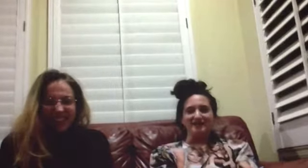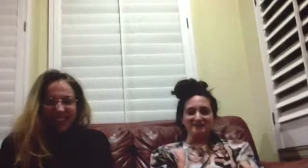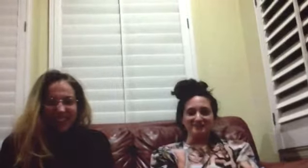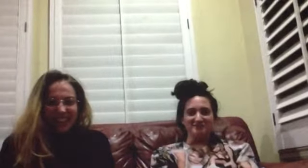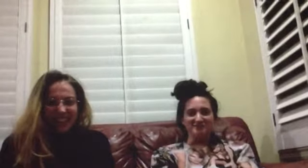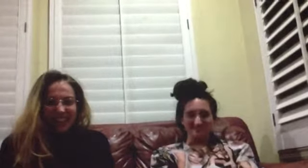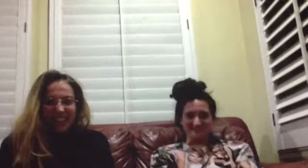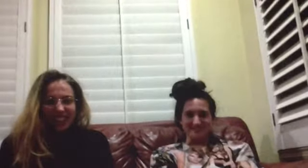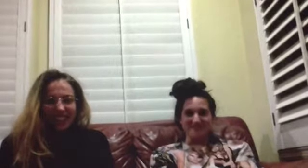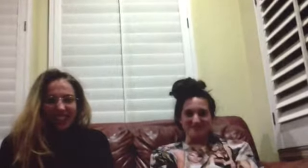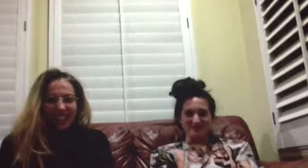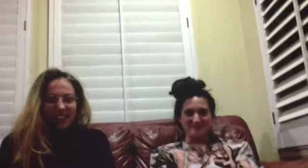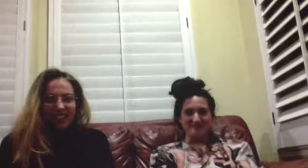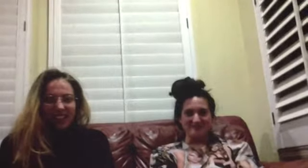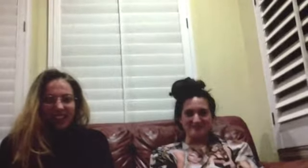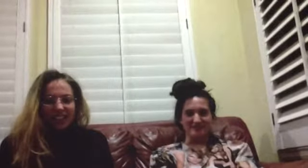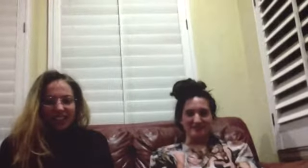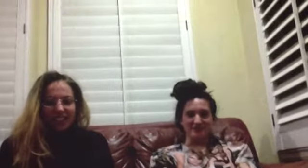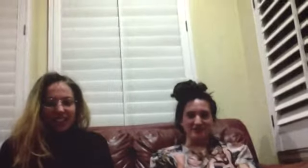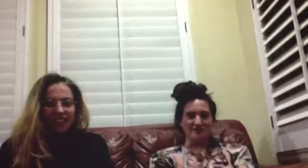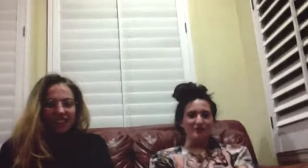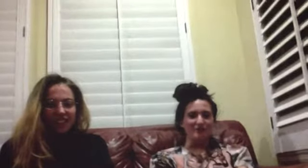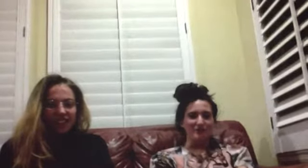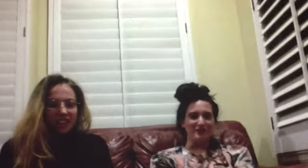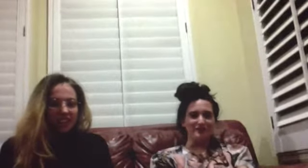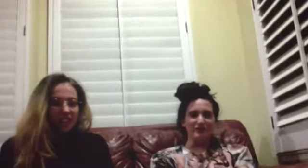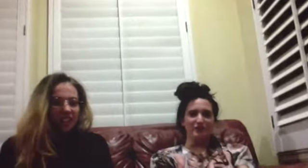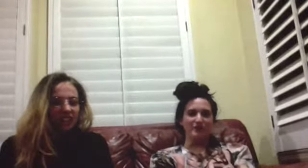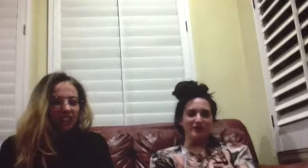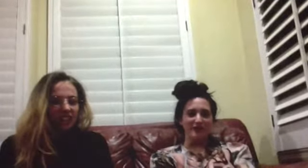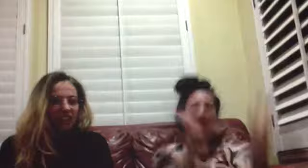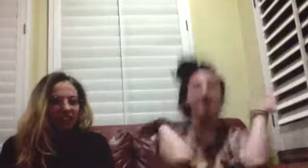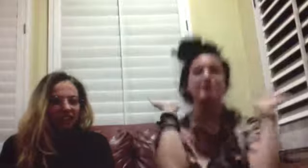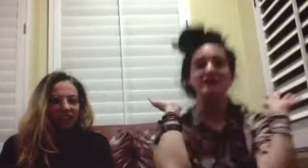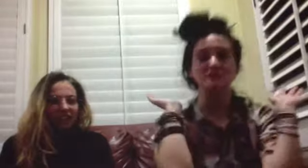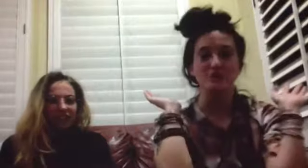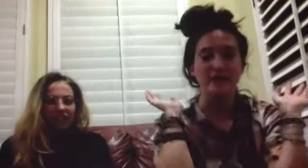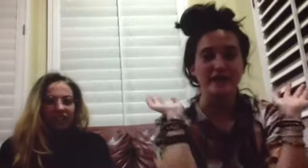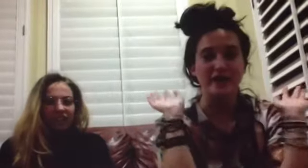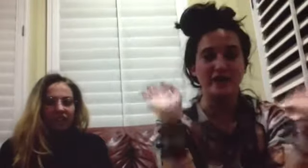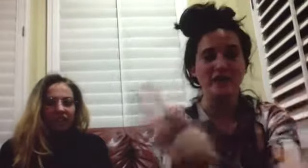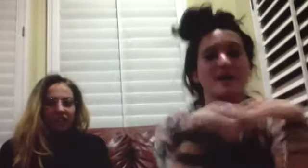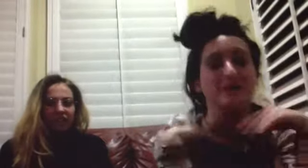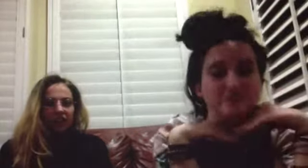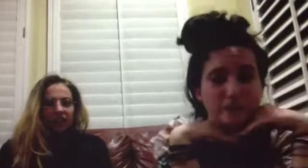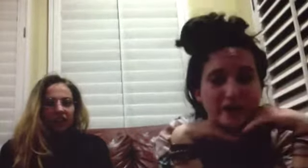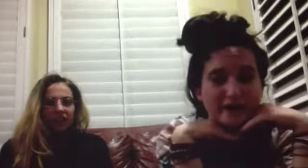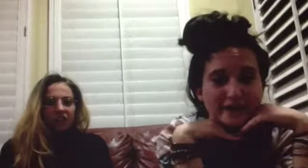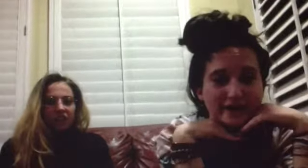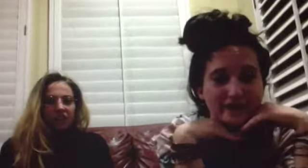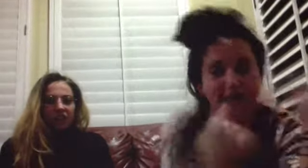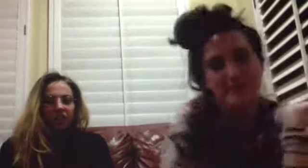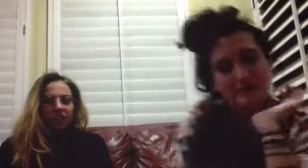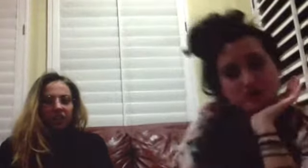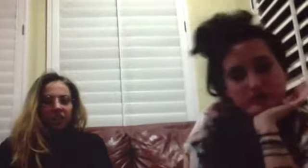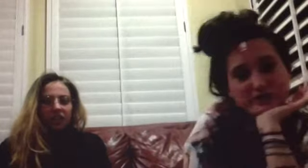Girl who doesn't say a word and sits on the curb and waits for the world, but I'm about to break out, about to break out. I'm like a crook